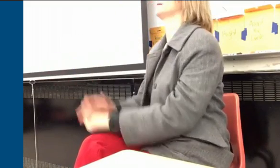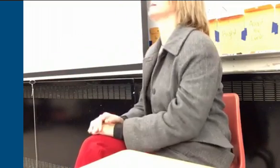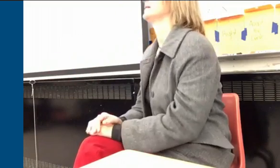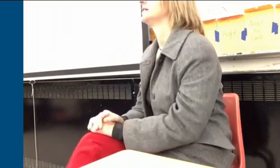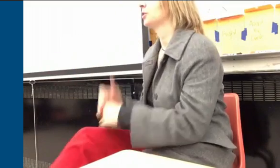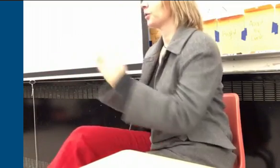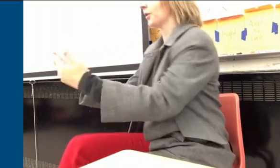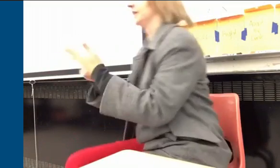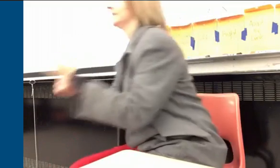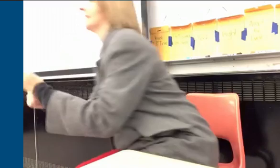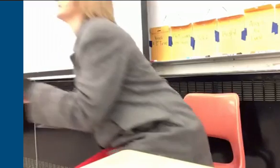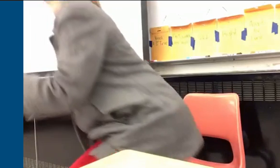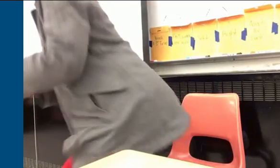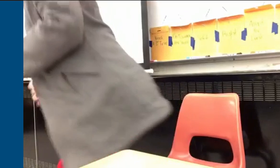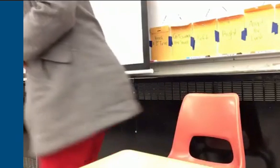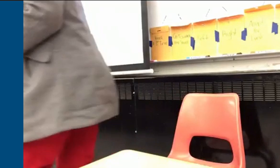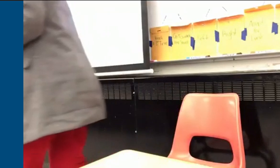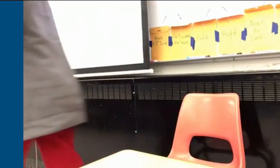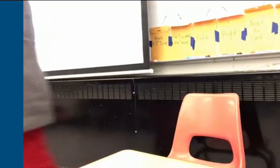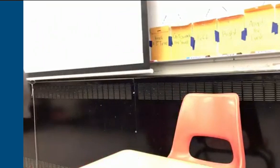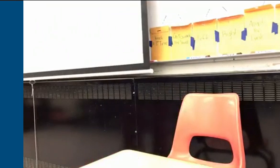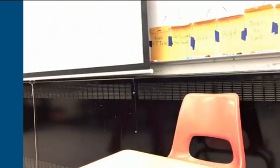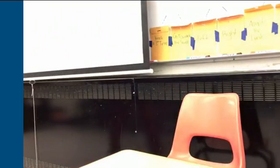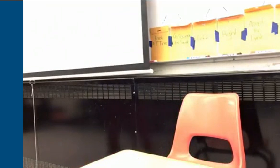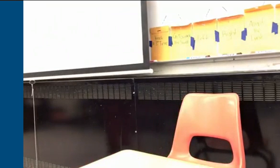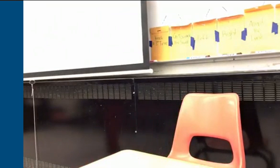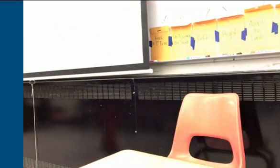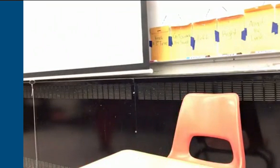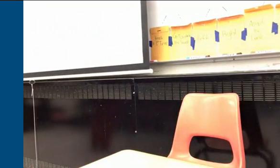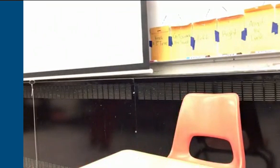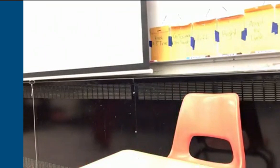your group. Go ahead and decide. Take about 10 seconds. I think